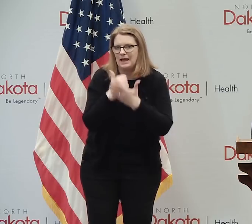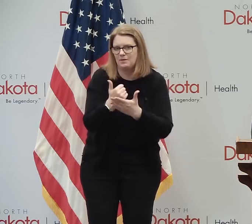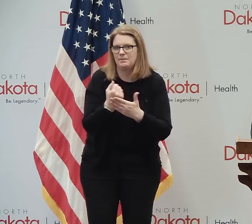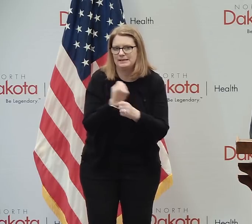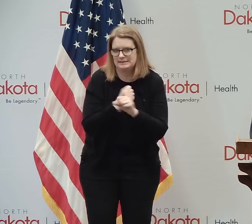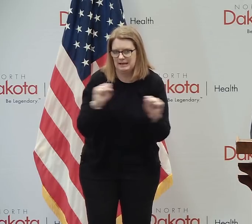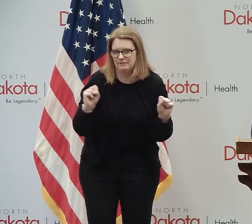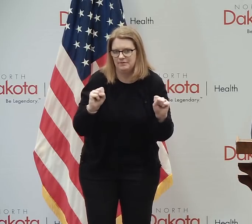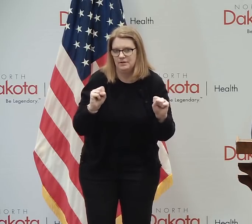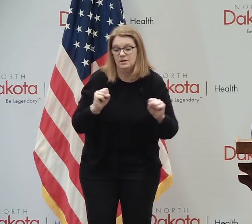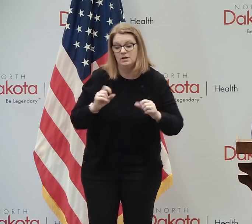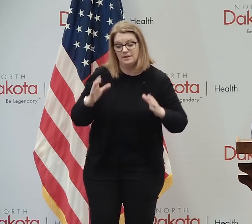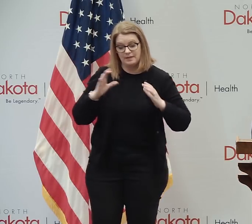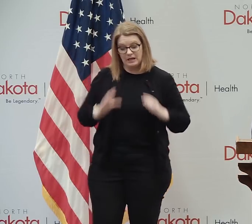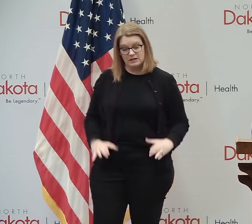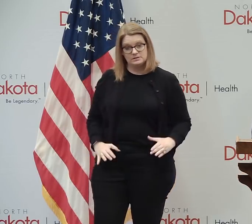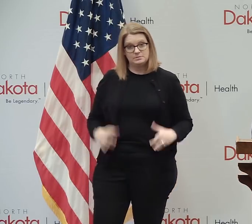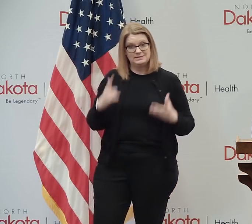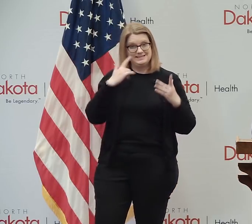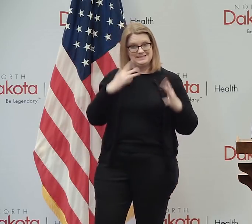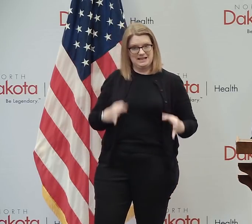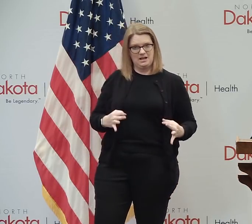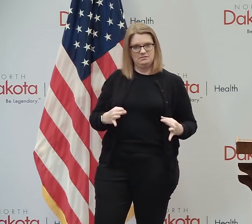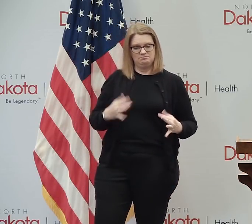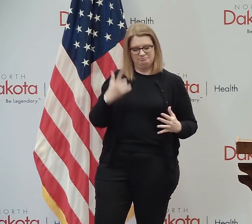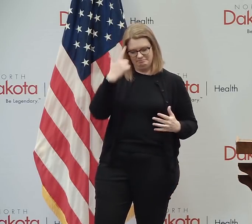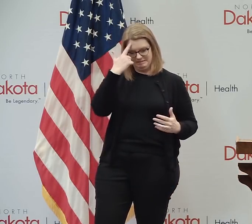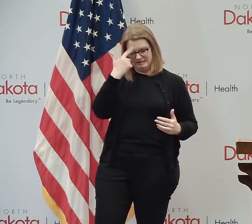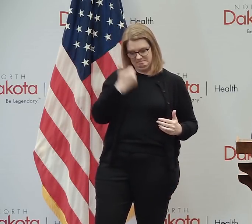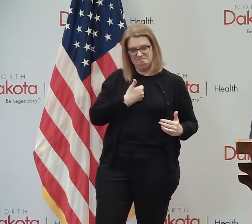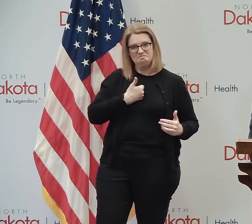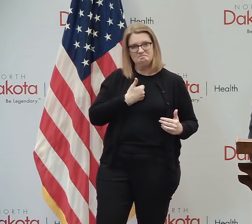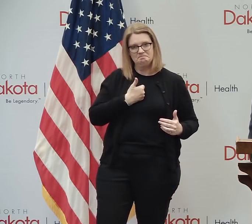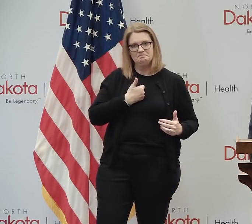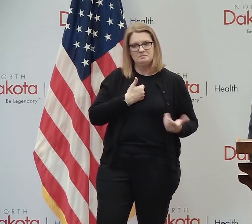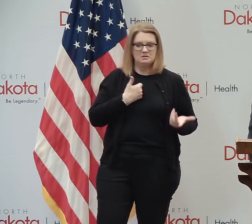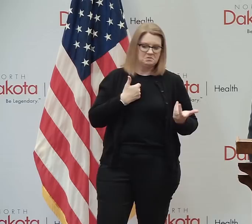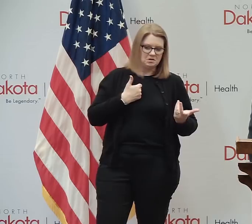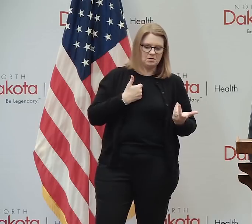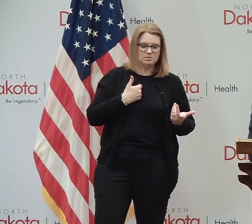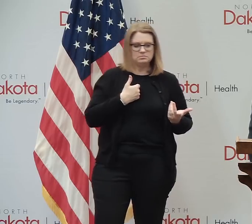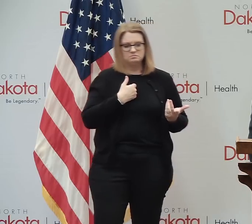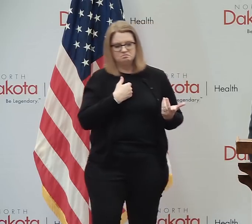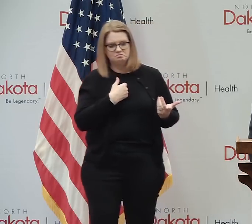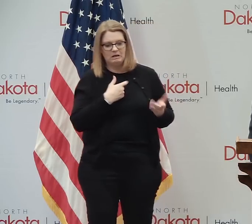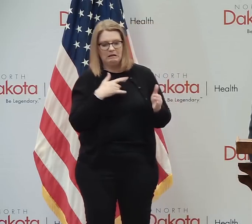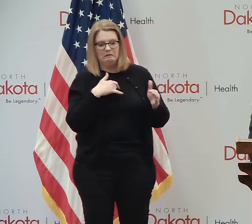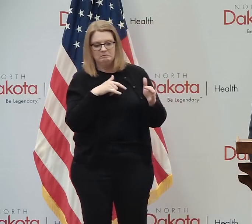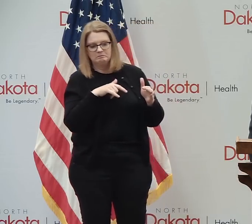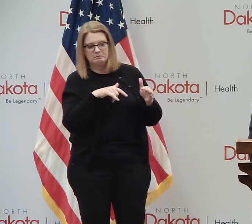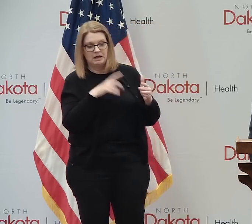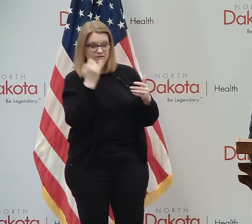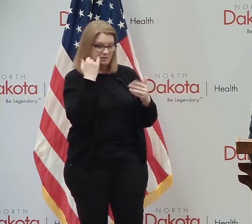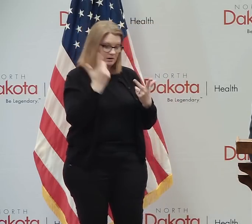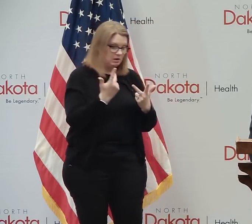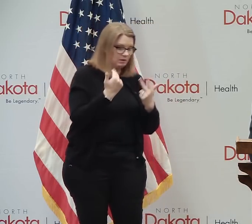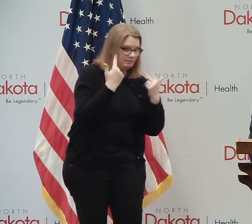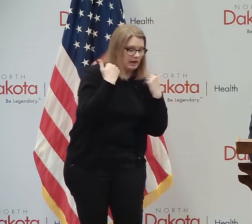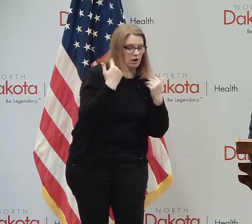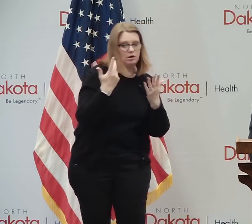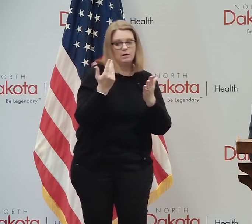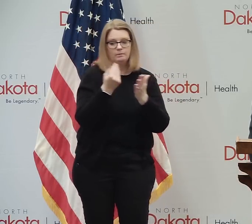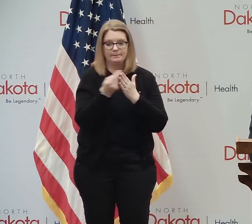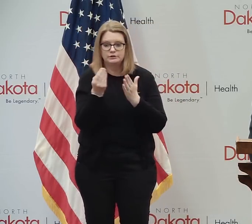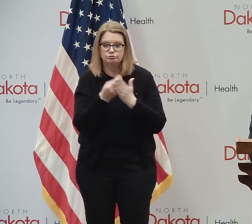customers have a right to choose on everything from where they might get their personal care services done, to where they